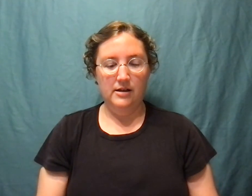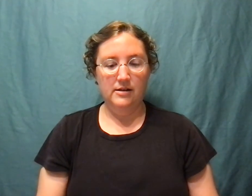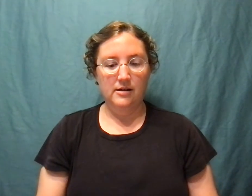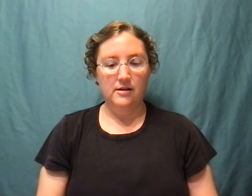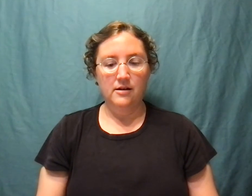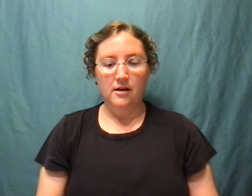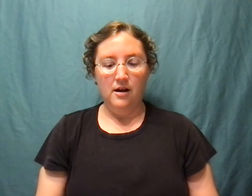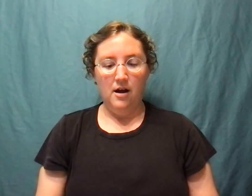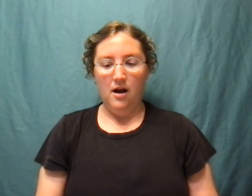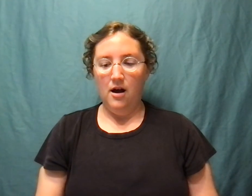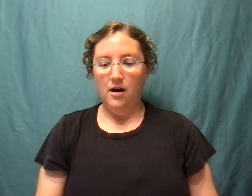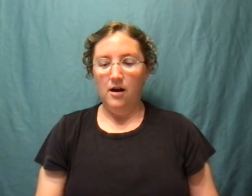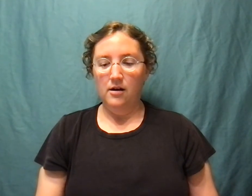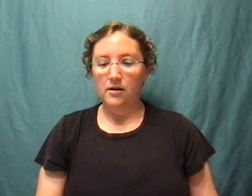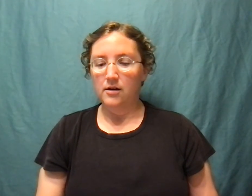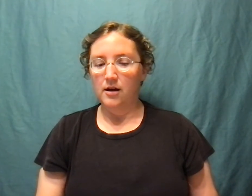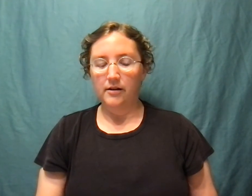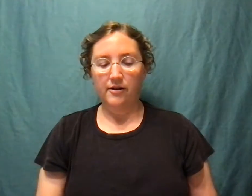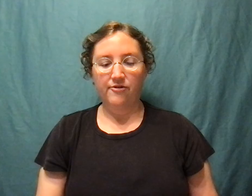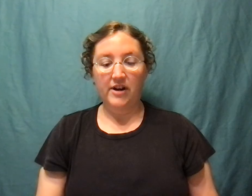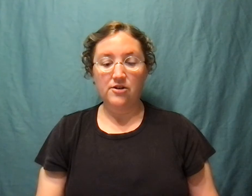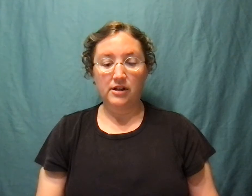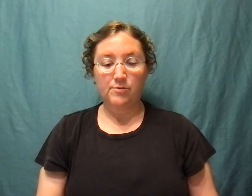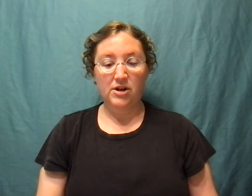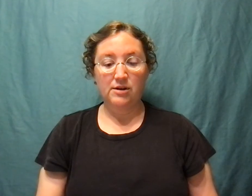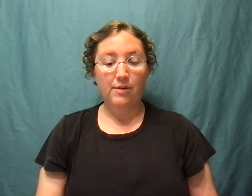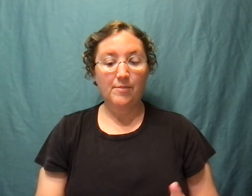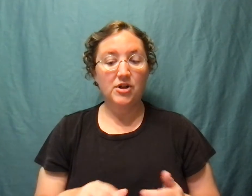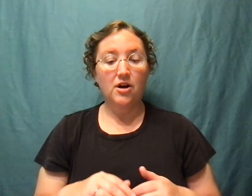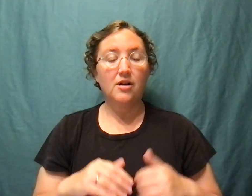is a little facial expression pep talk.